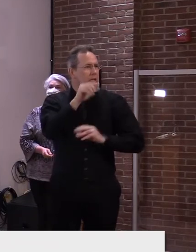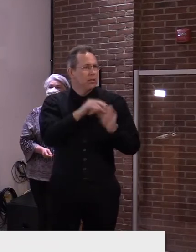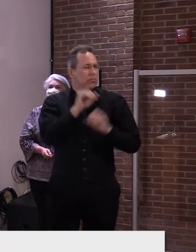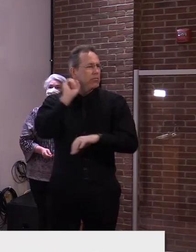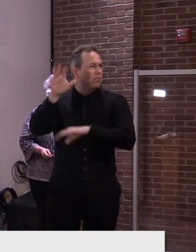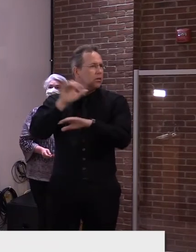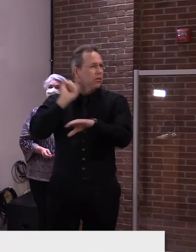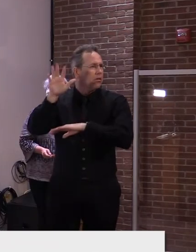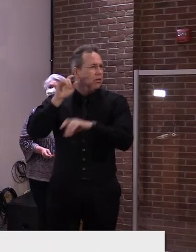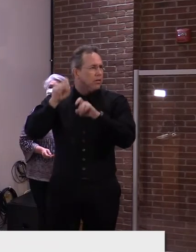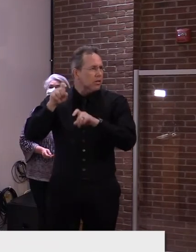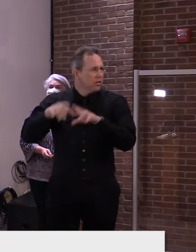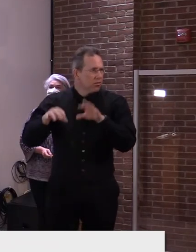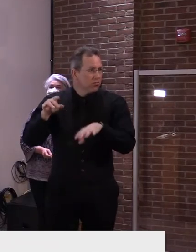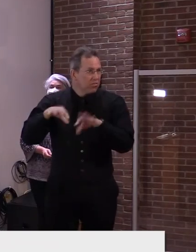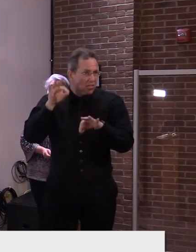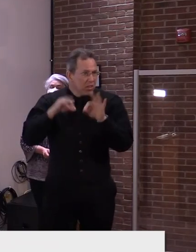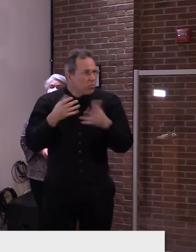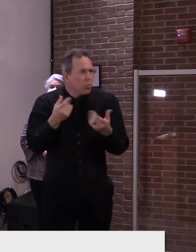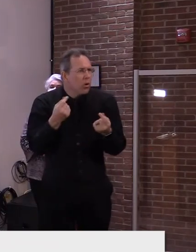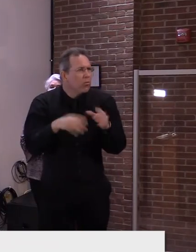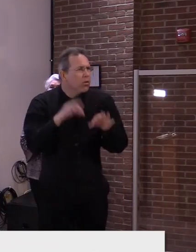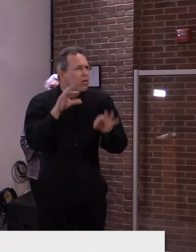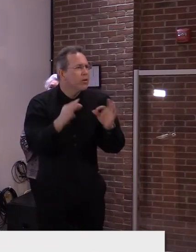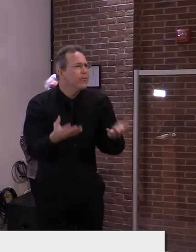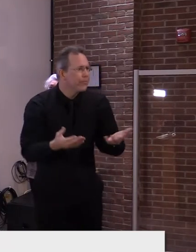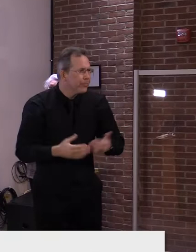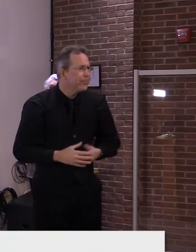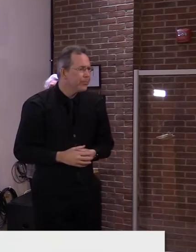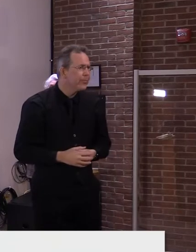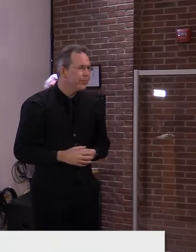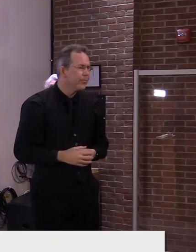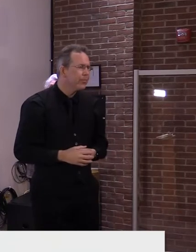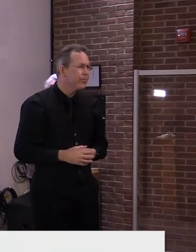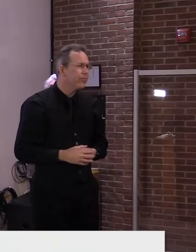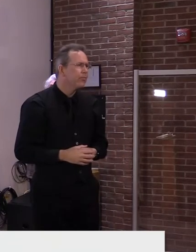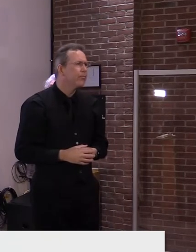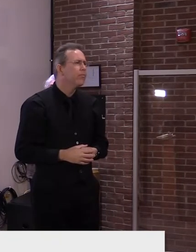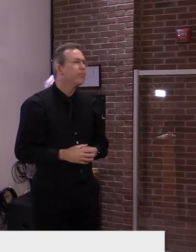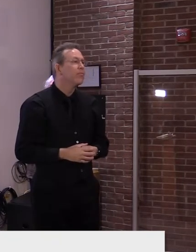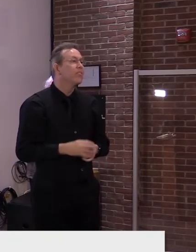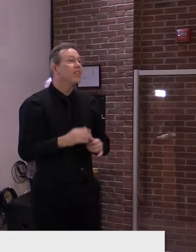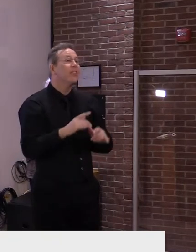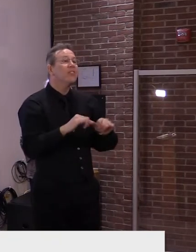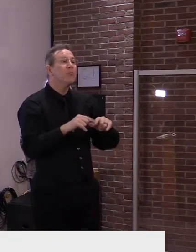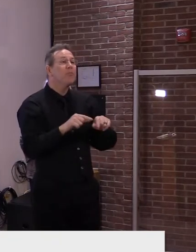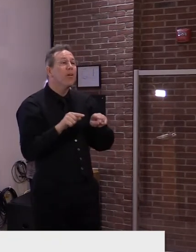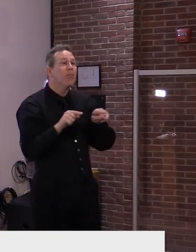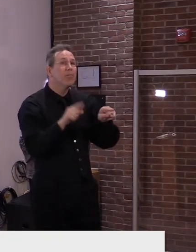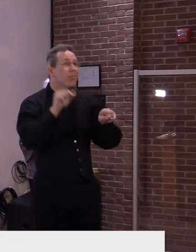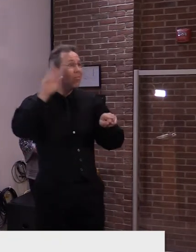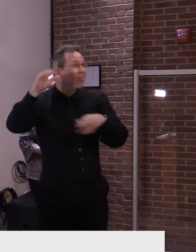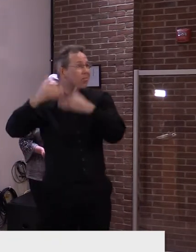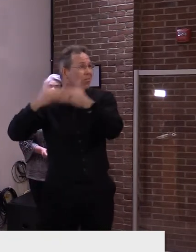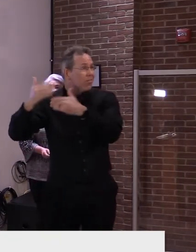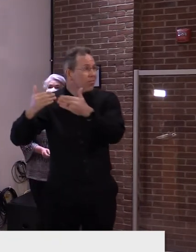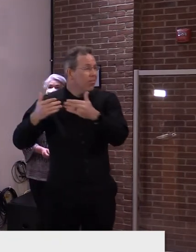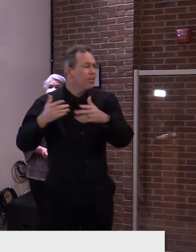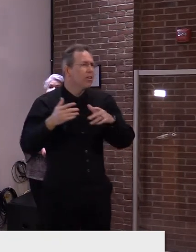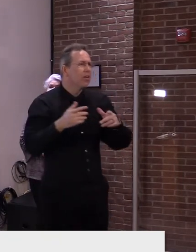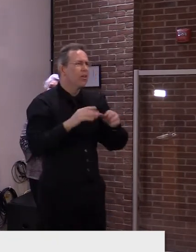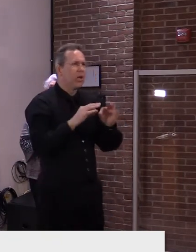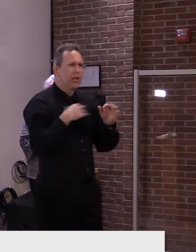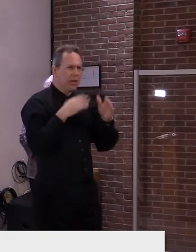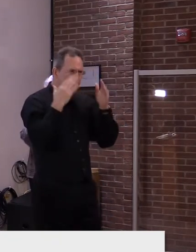in a sense because of the sampling errors, but at the same time, they are very much targeted to be the right samples